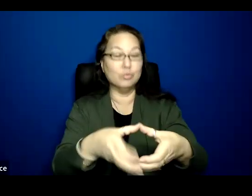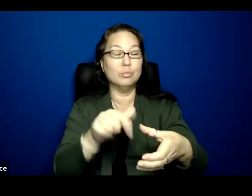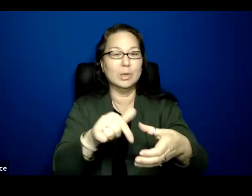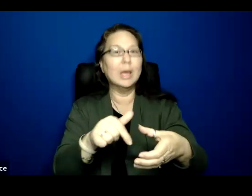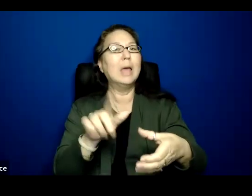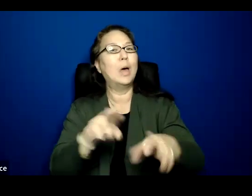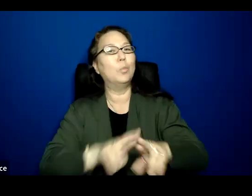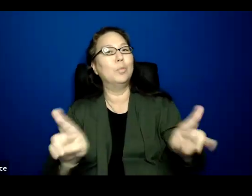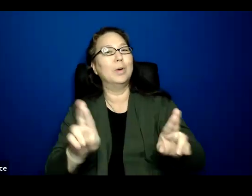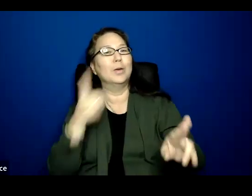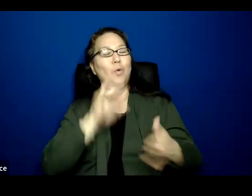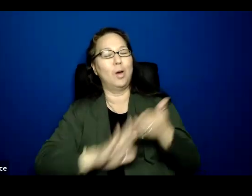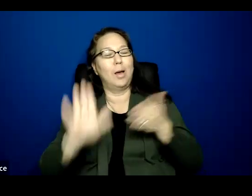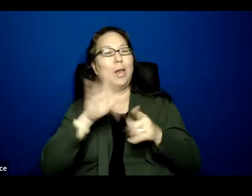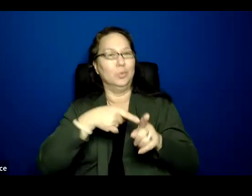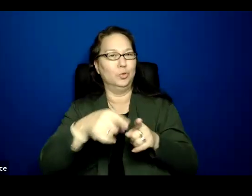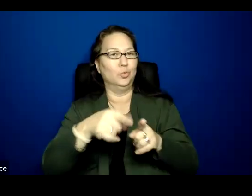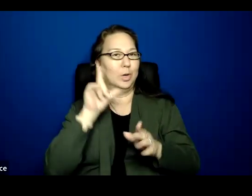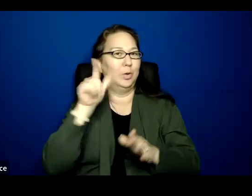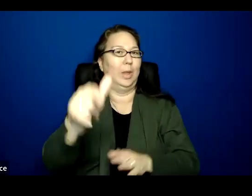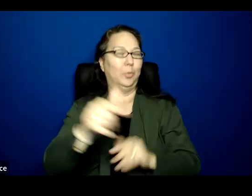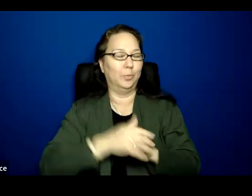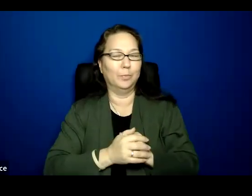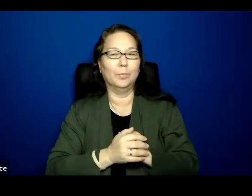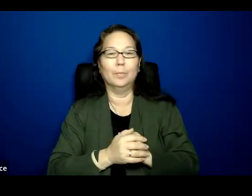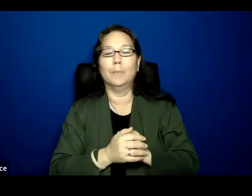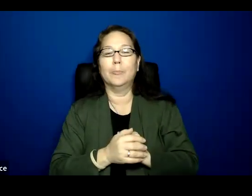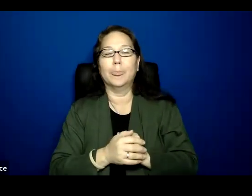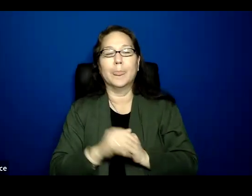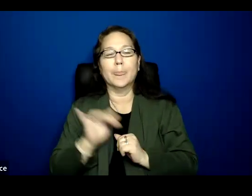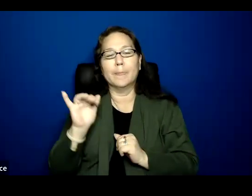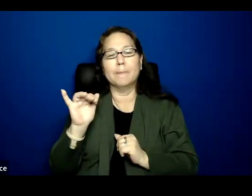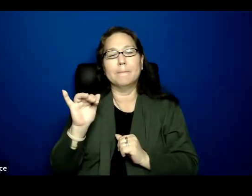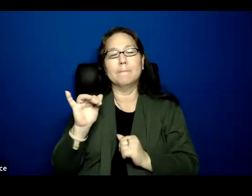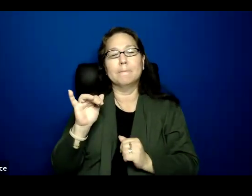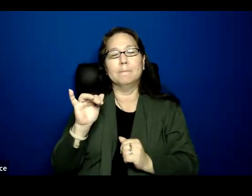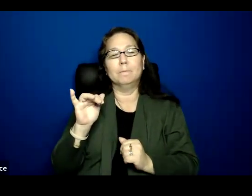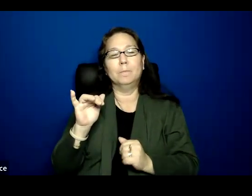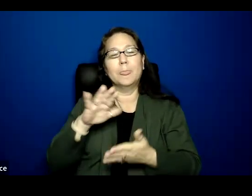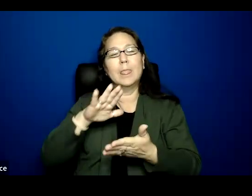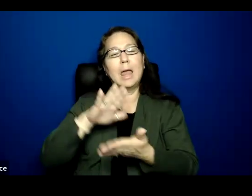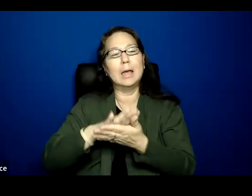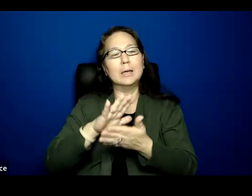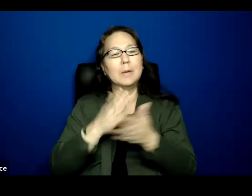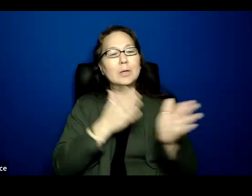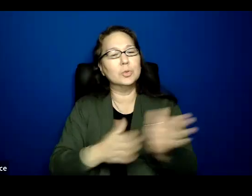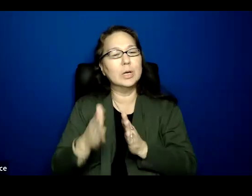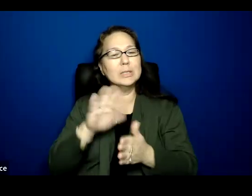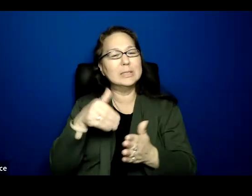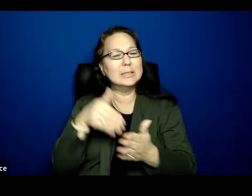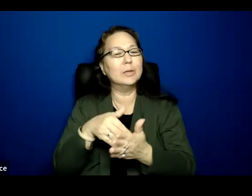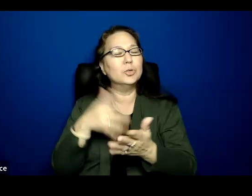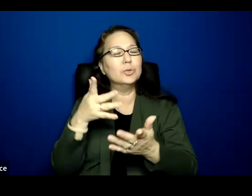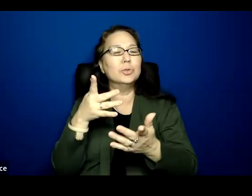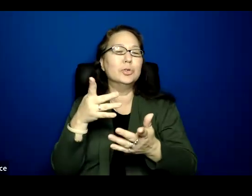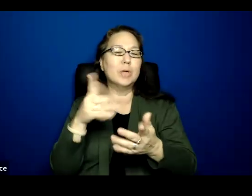career. Overall, academic strategy centers on implementing equitable literacy practices and expanding